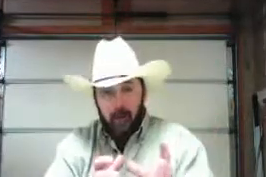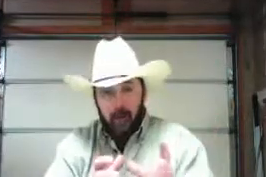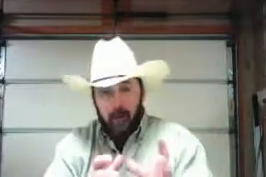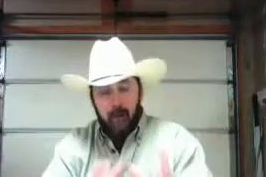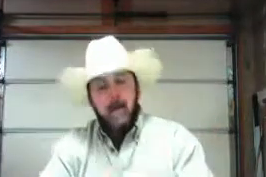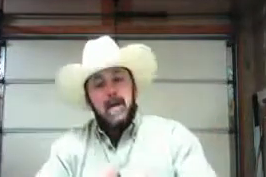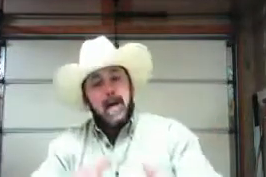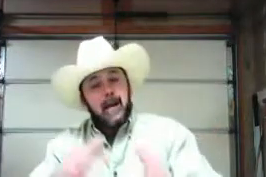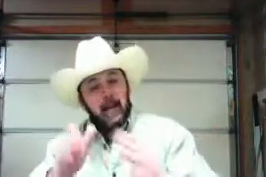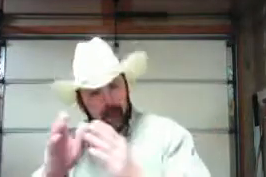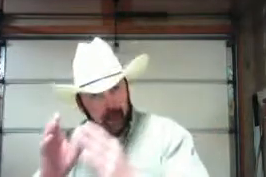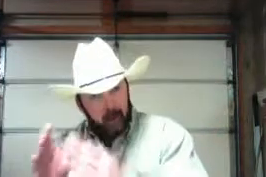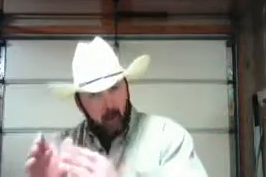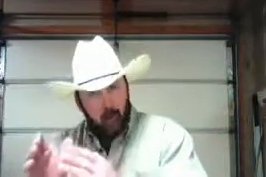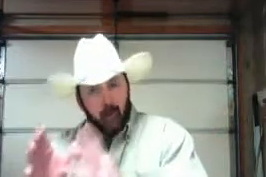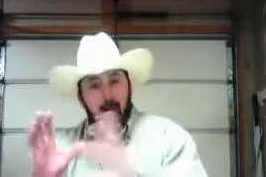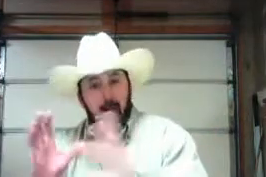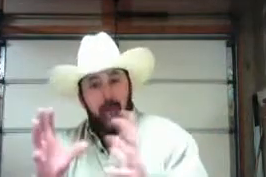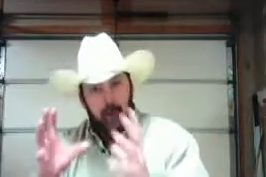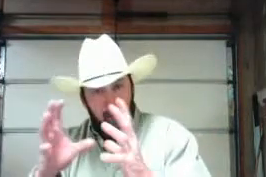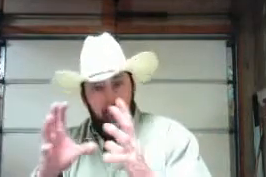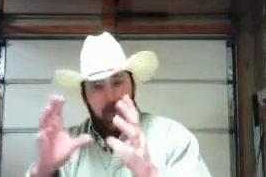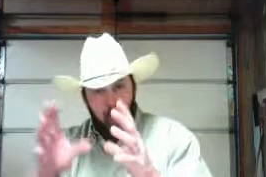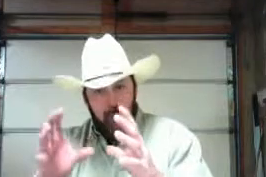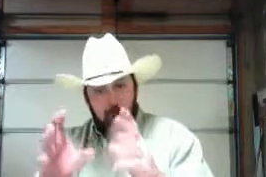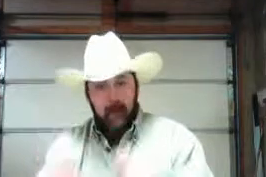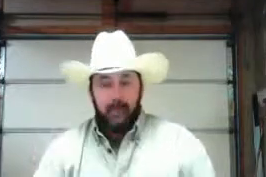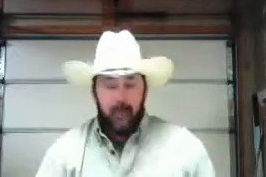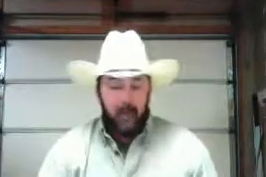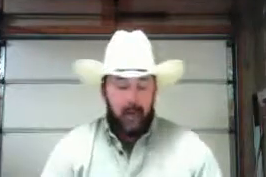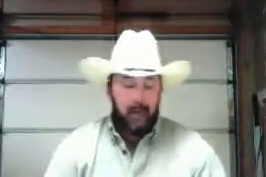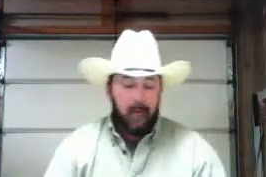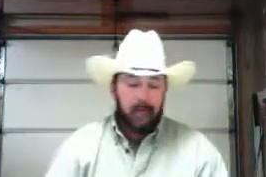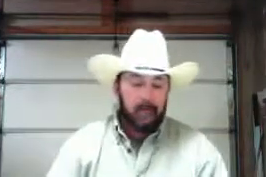NORCOM and the New World Order and the cronies that work for them. Okay?